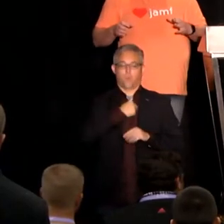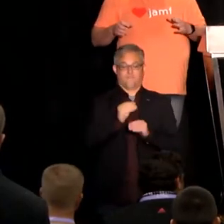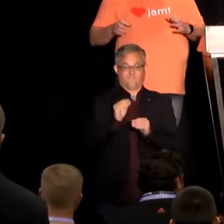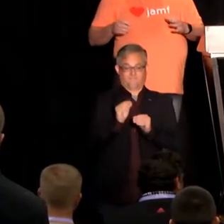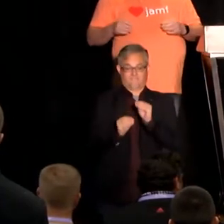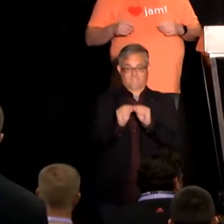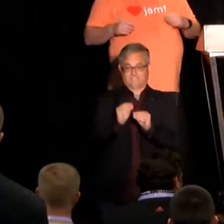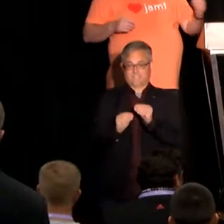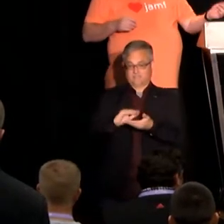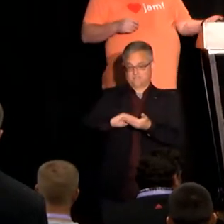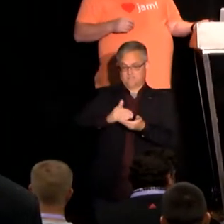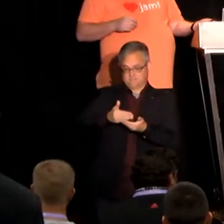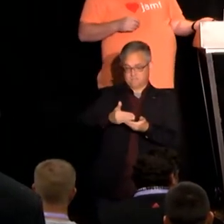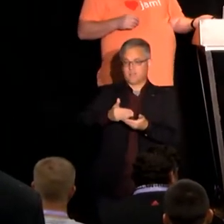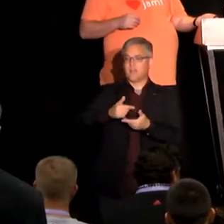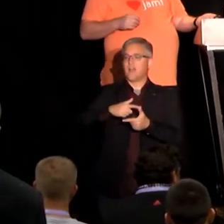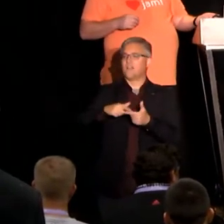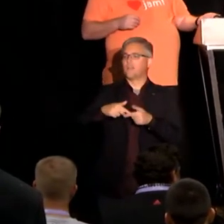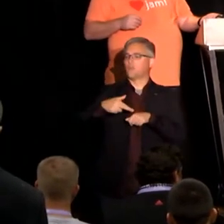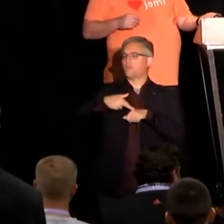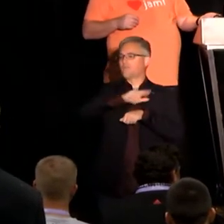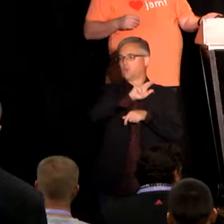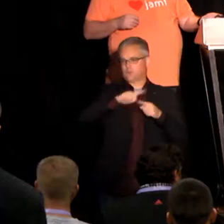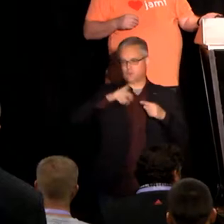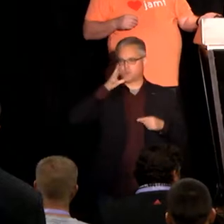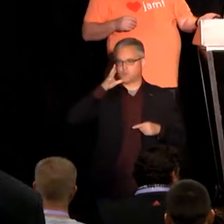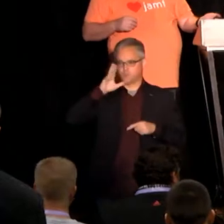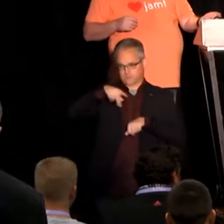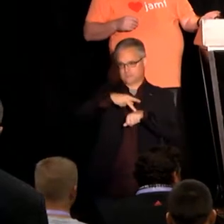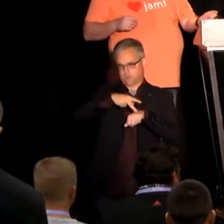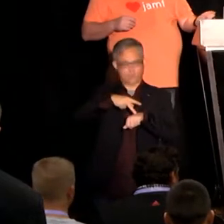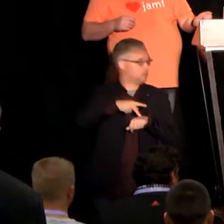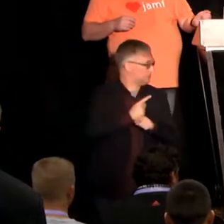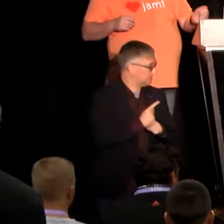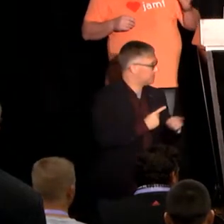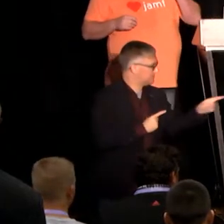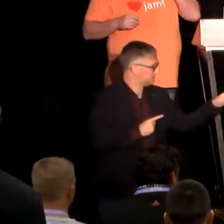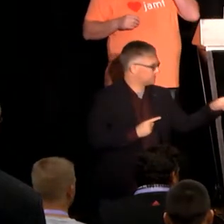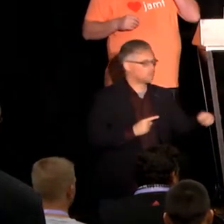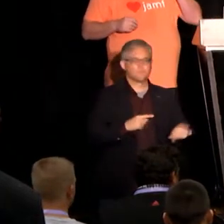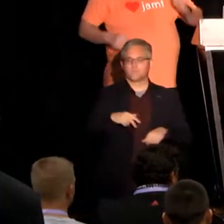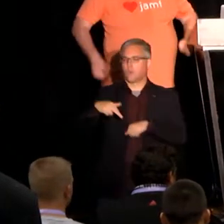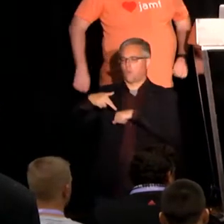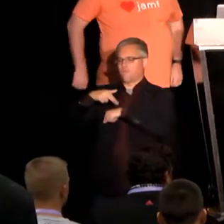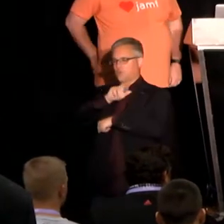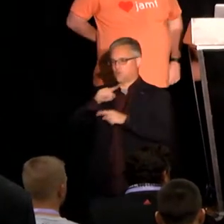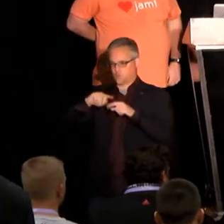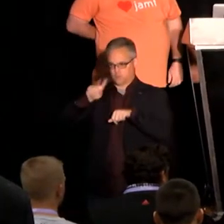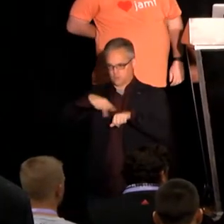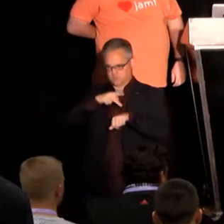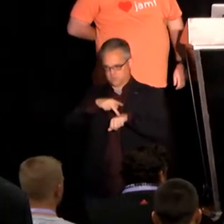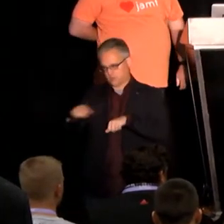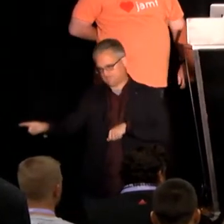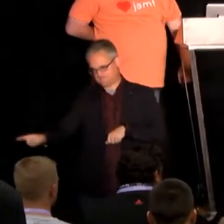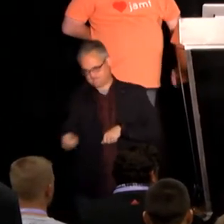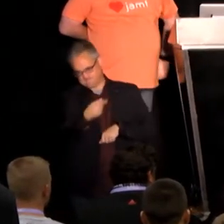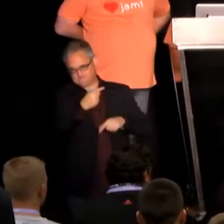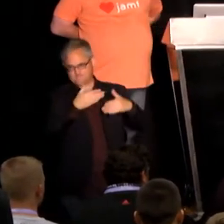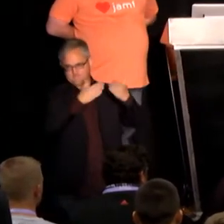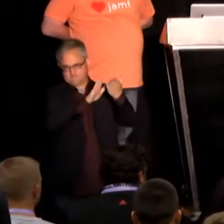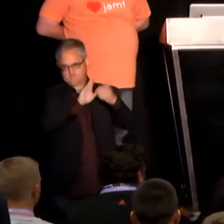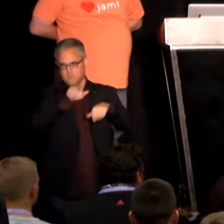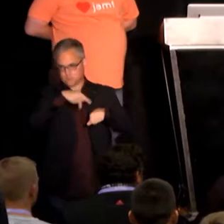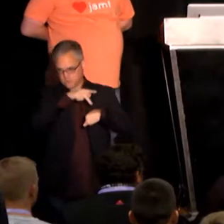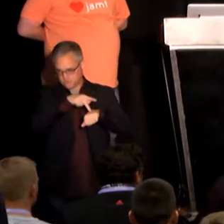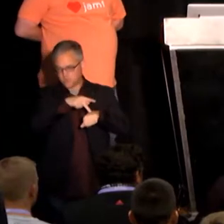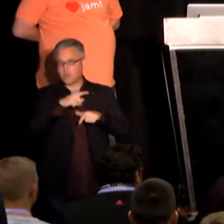device and then referring them to an assistant principal. Is that? Yes. They're referred to the principal. After they go to the principal,